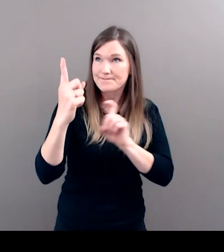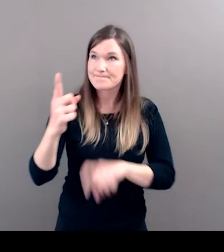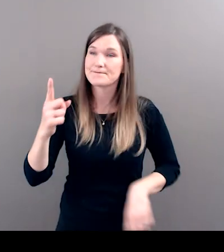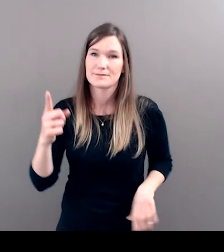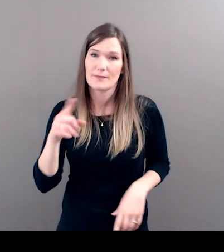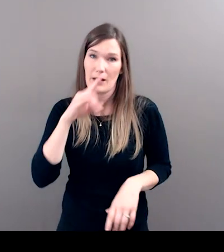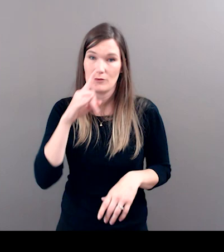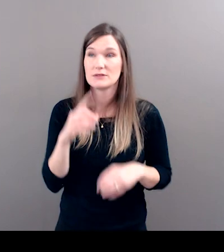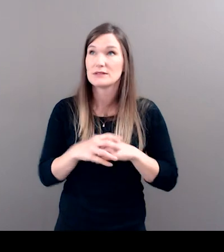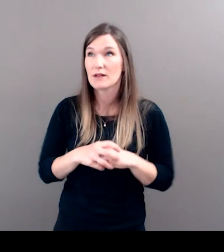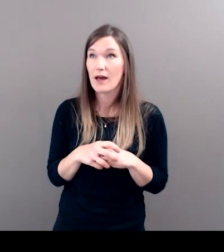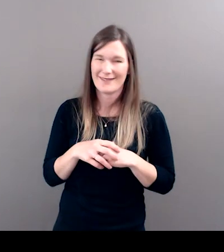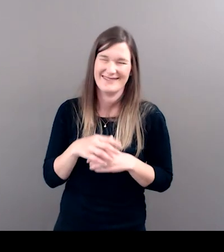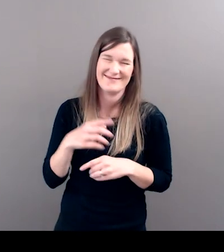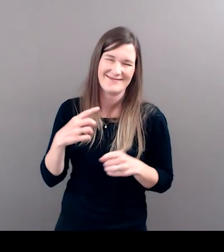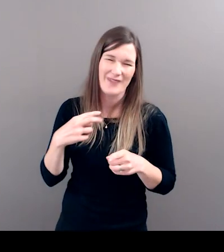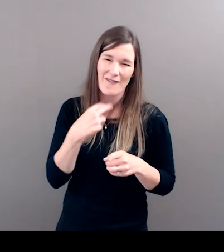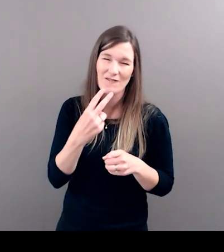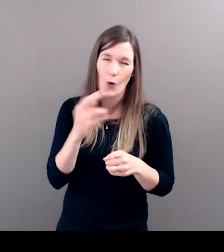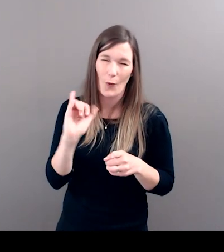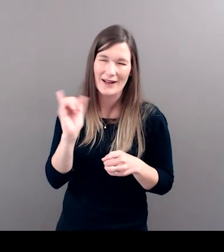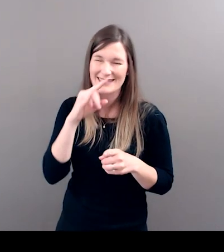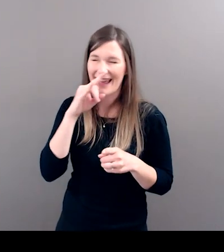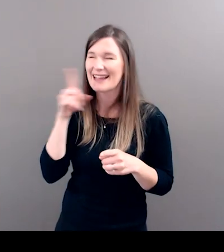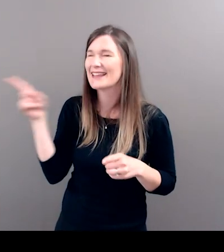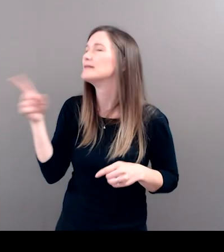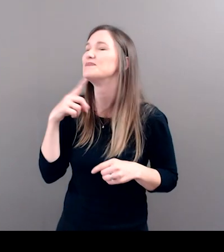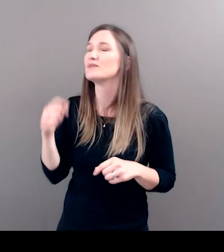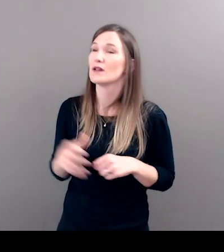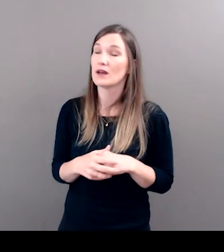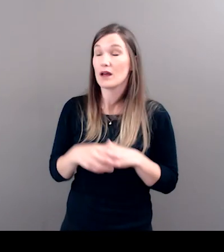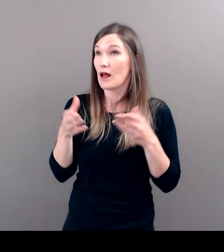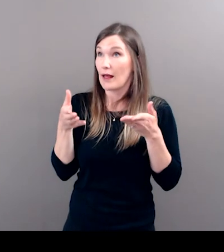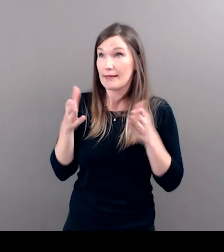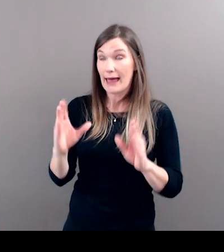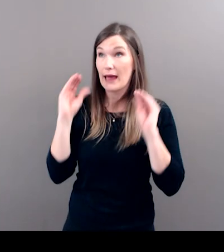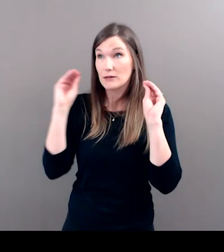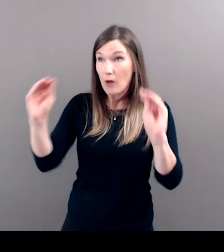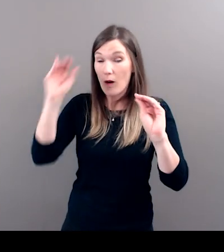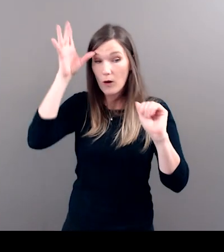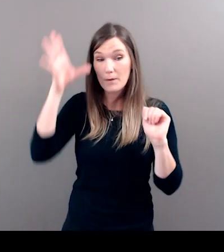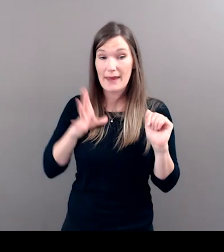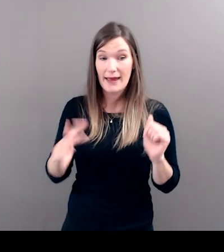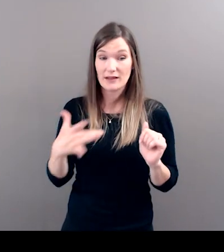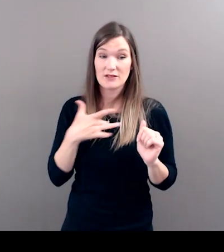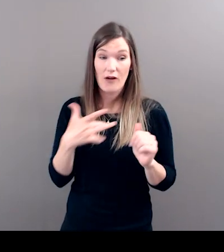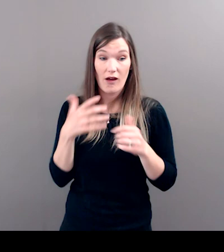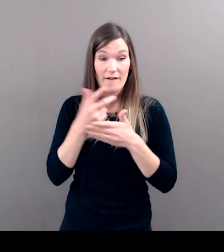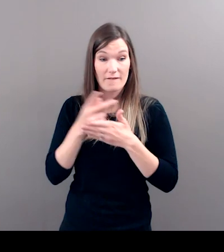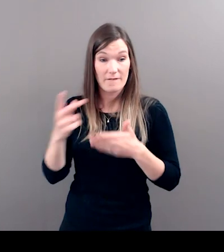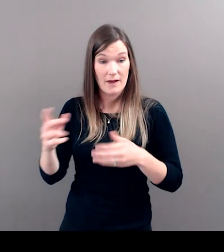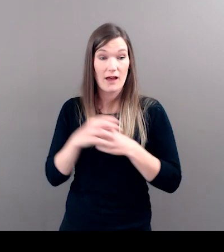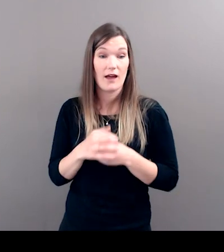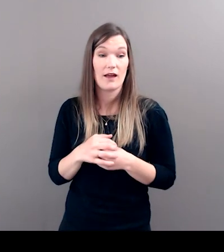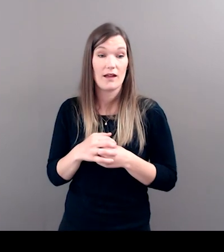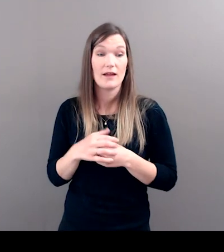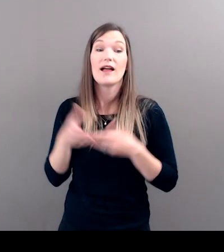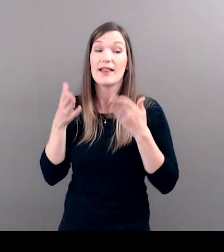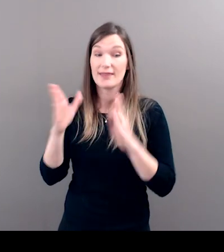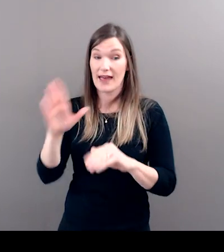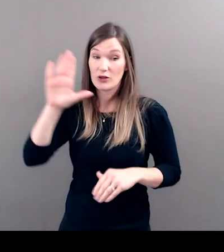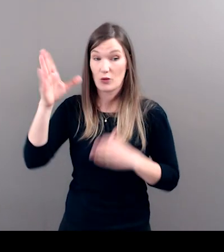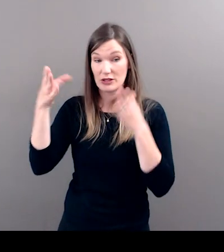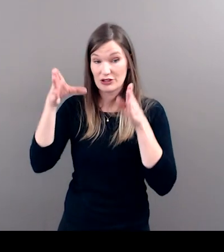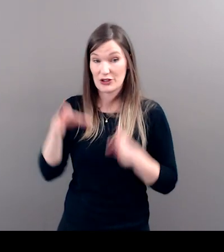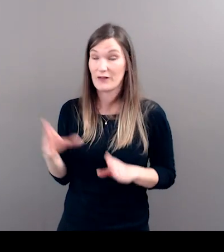let no man's heart fail. Your servant can go fight the Philistine. And Saul said to David, watch this, you are not able